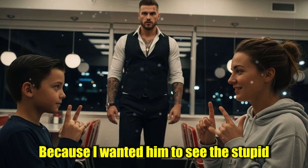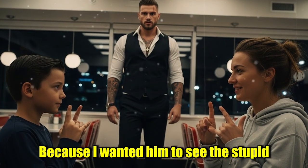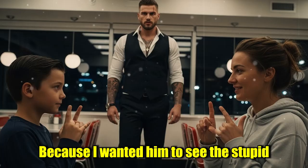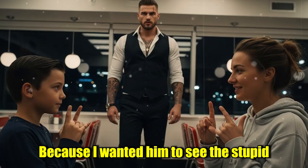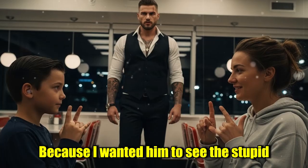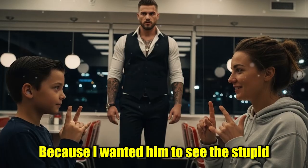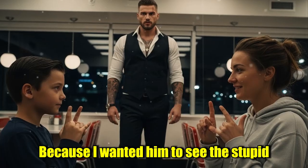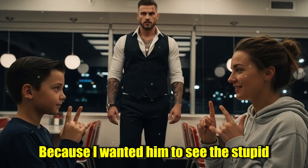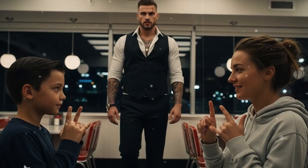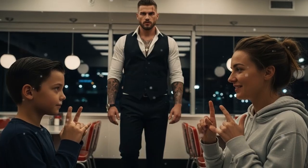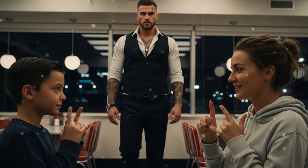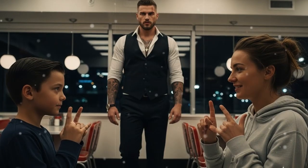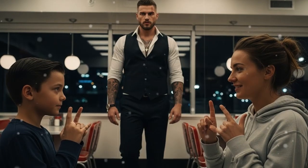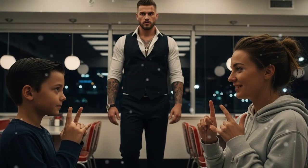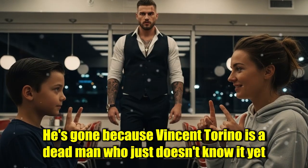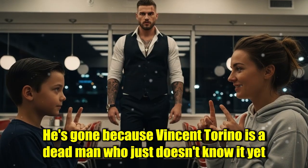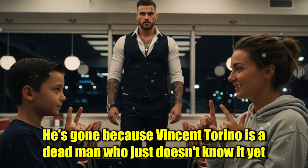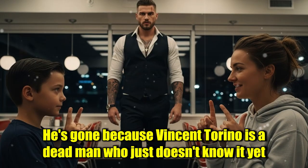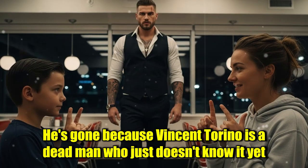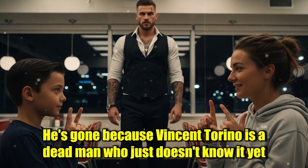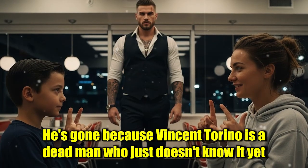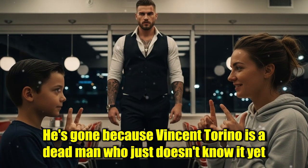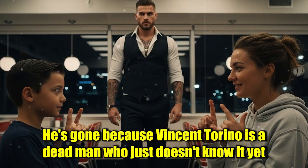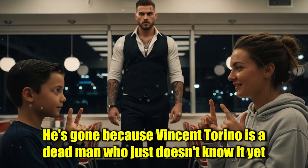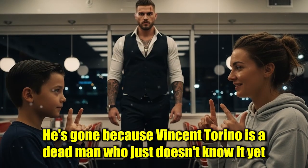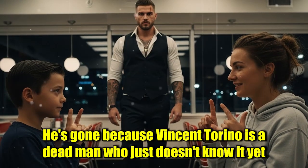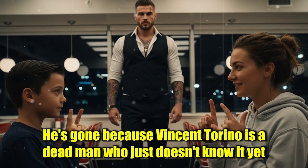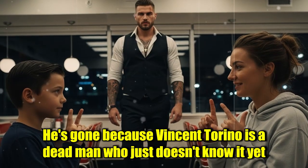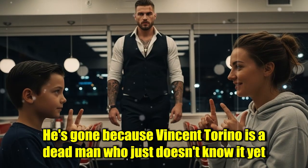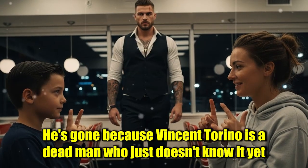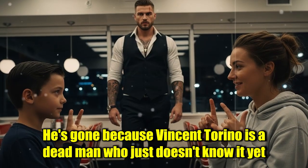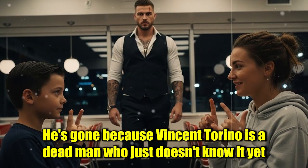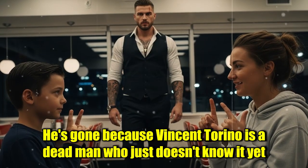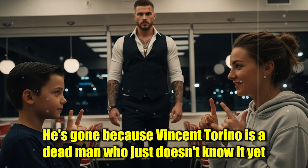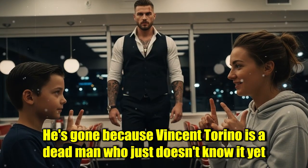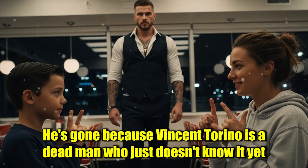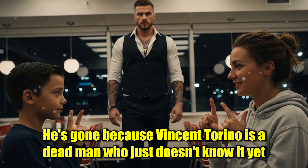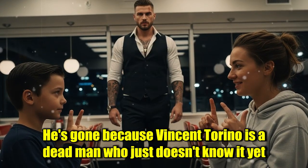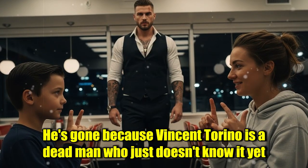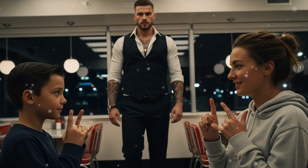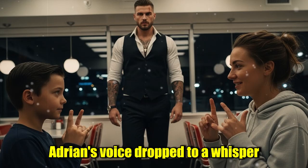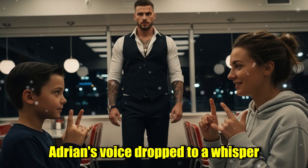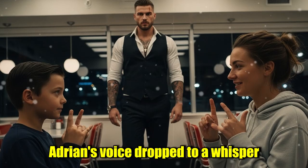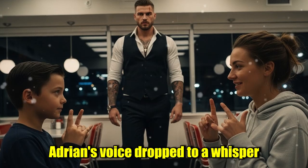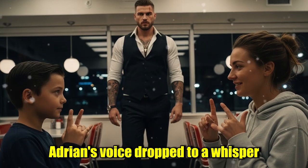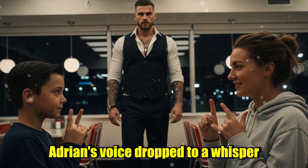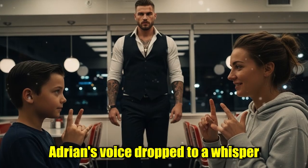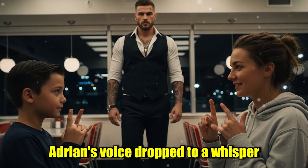him to see the stupid ducks. He's gone because Vincent Torino is a dead man who just doesn't know it yet." Adrian's voice dropped